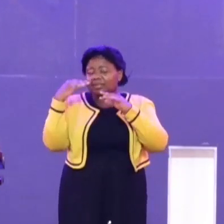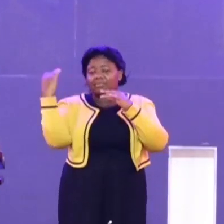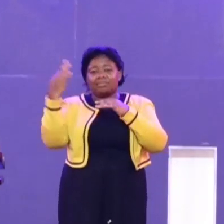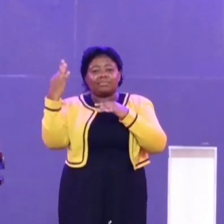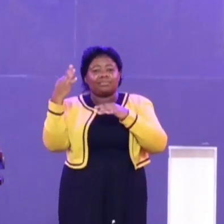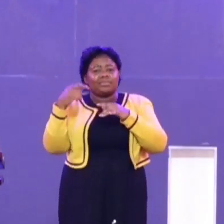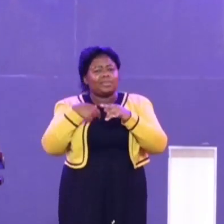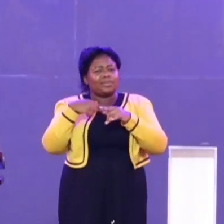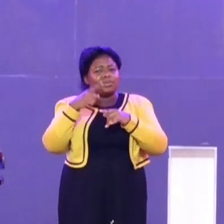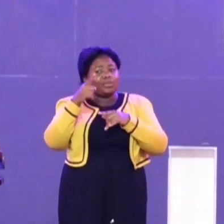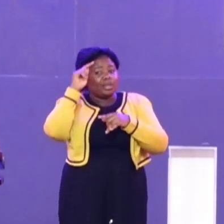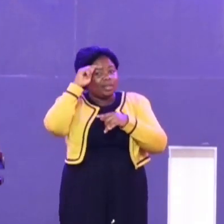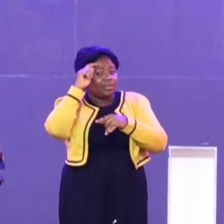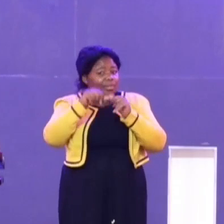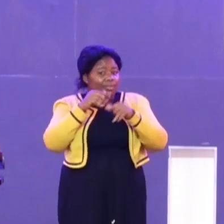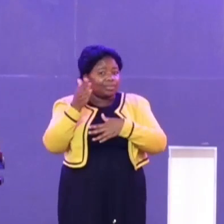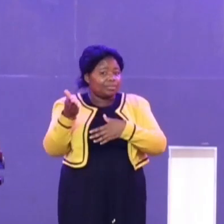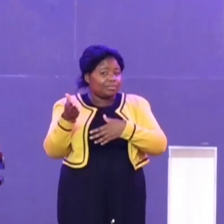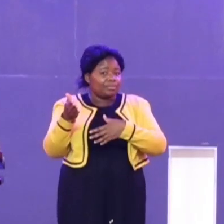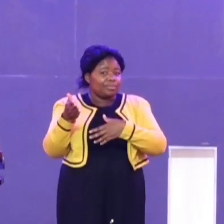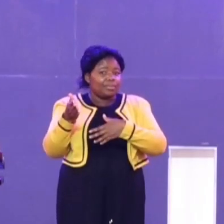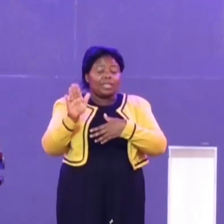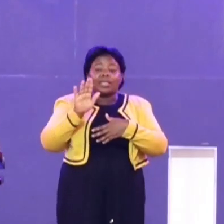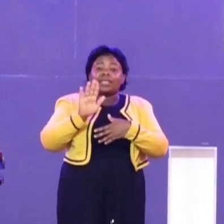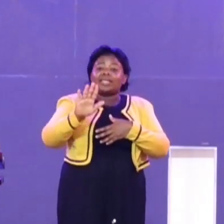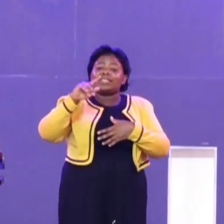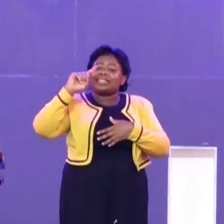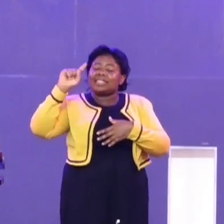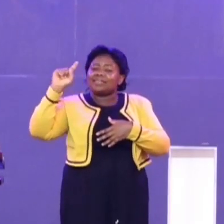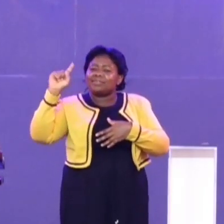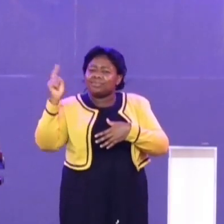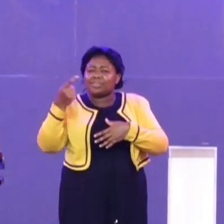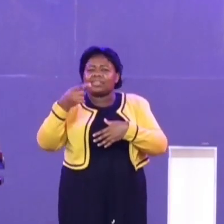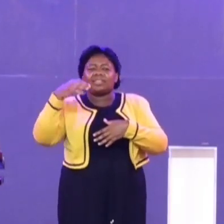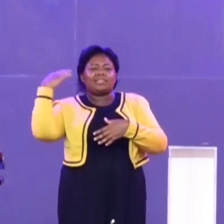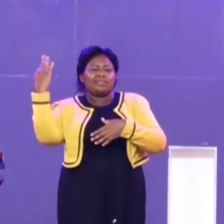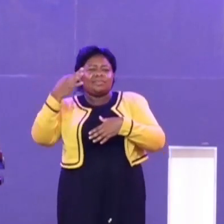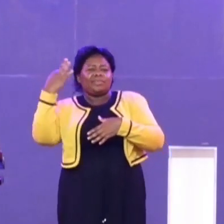Have you ever thought about that? His early messages, he did a lot of humility,